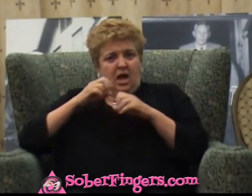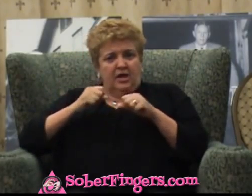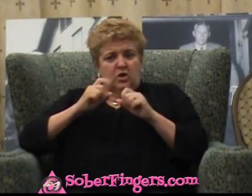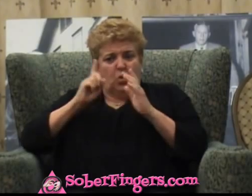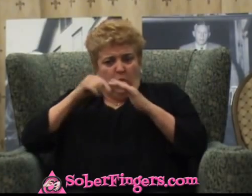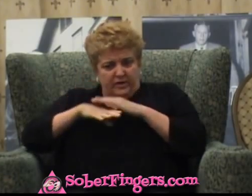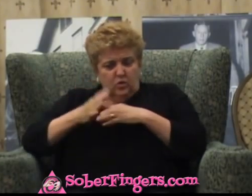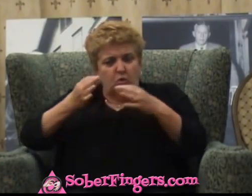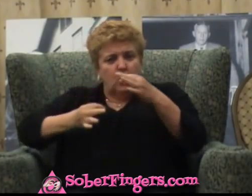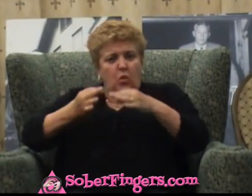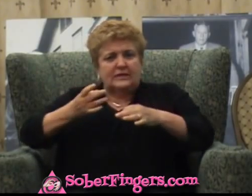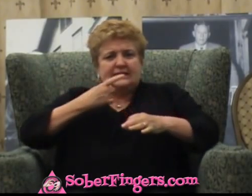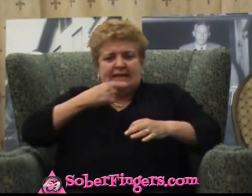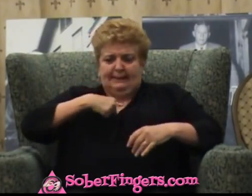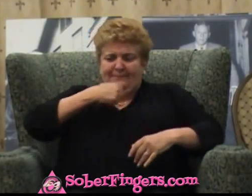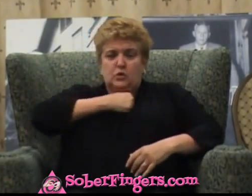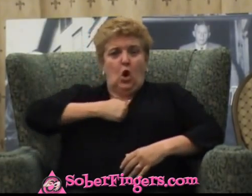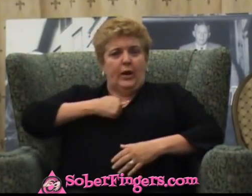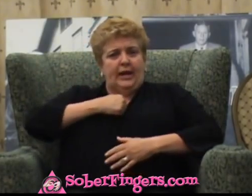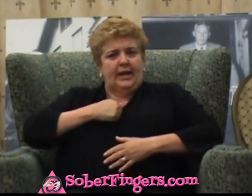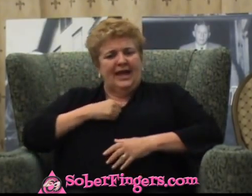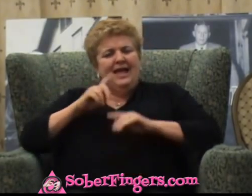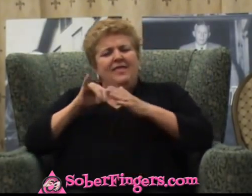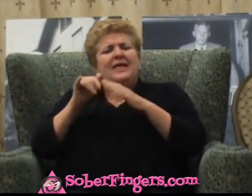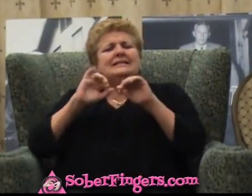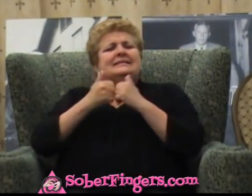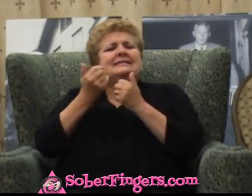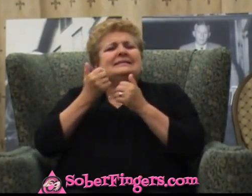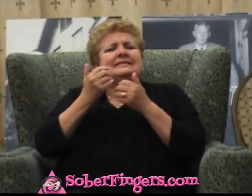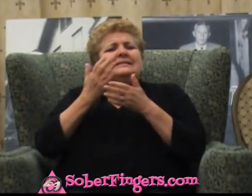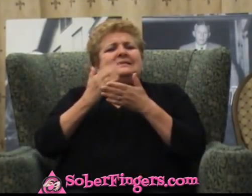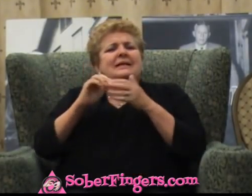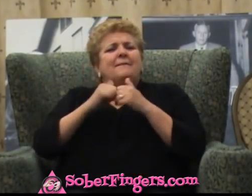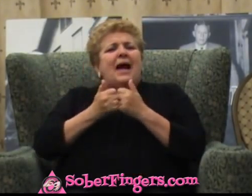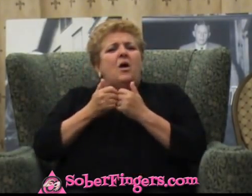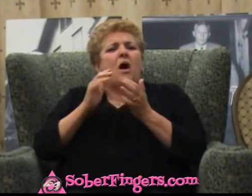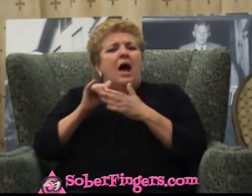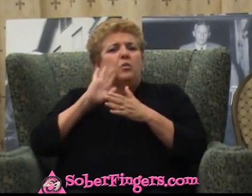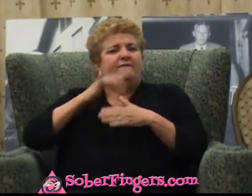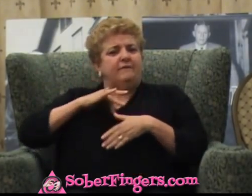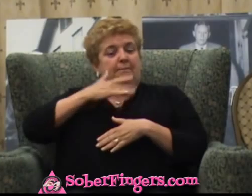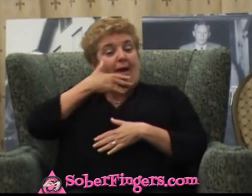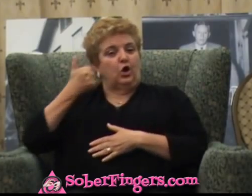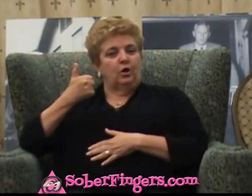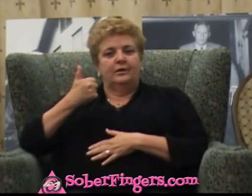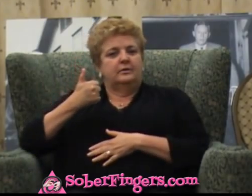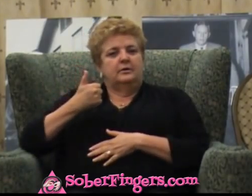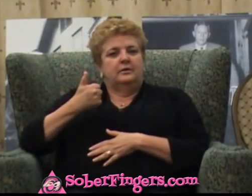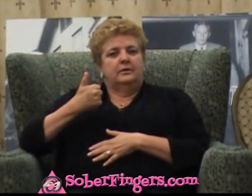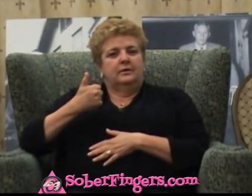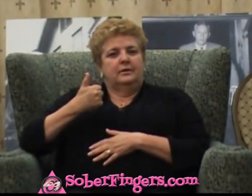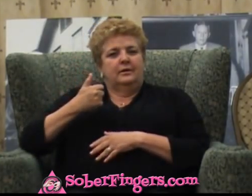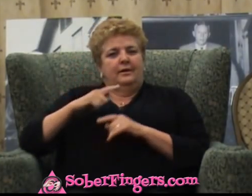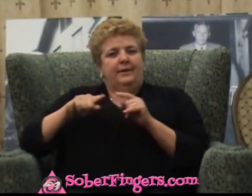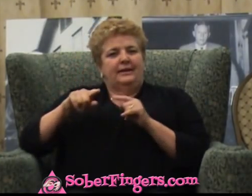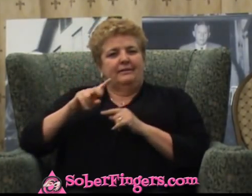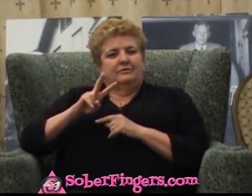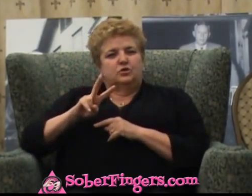for what I had done, that it would somehow alleviate the blackness in my soul. But it took 2.5 years to get there. And during that time, I couldn't